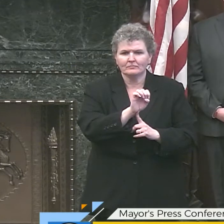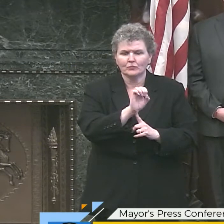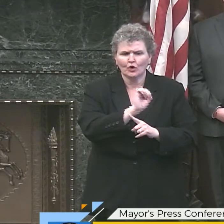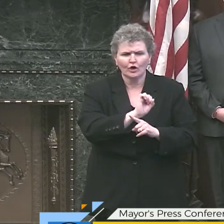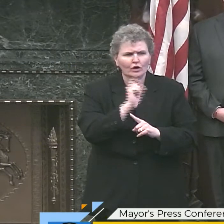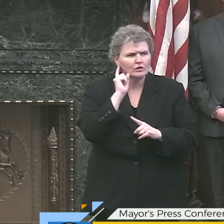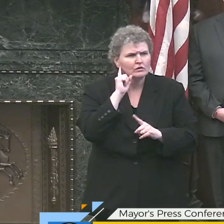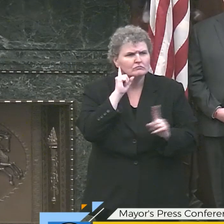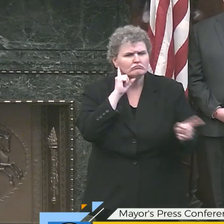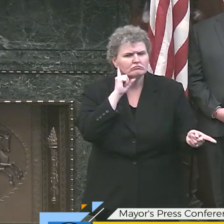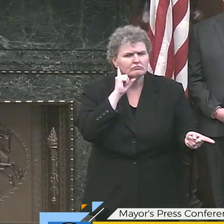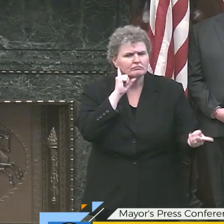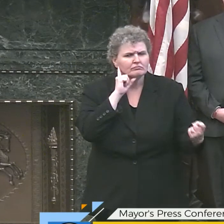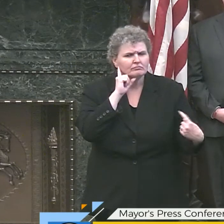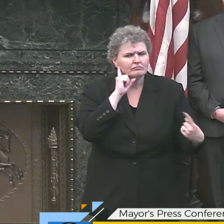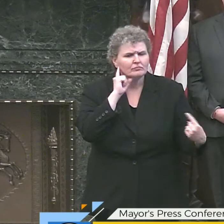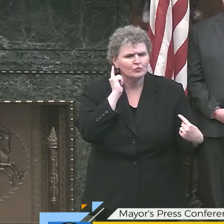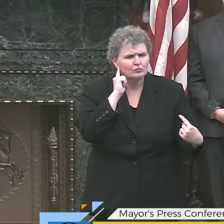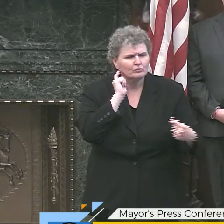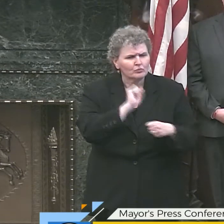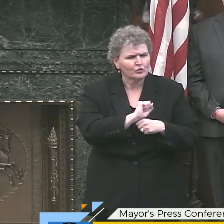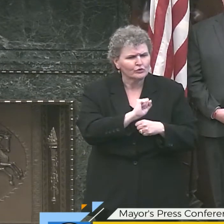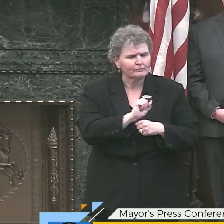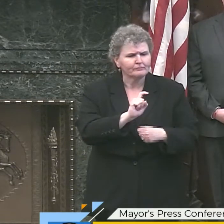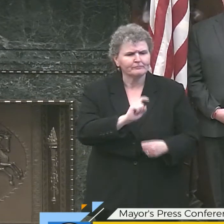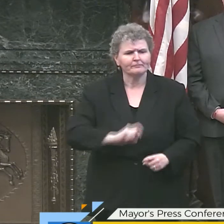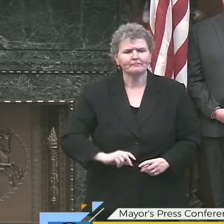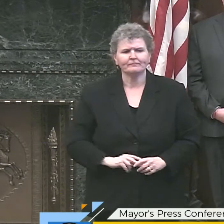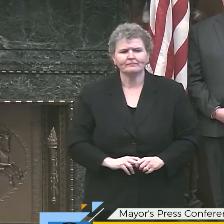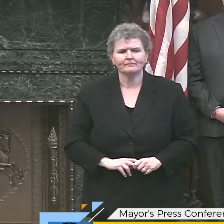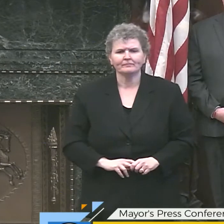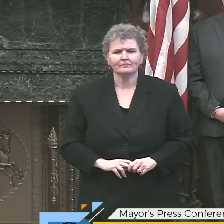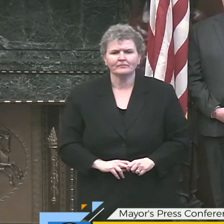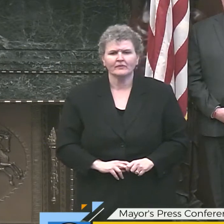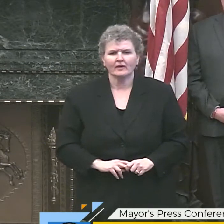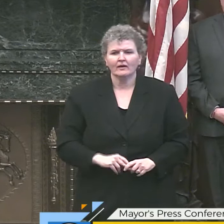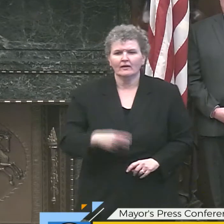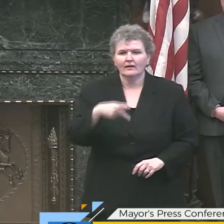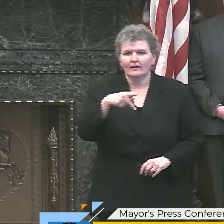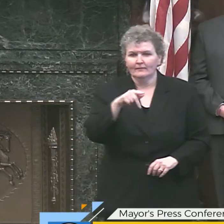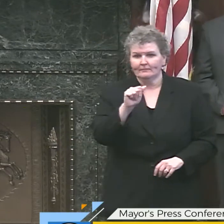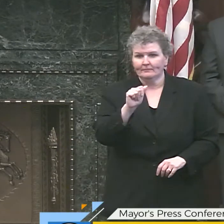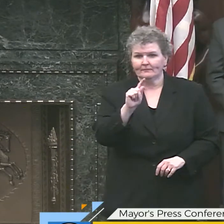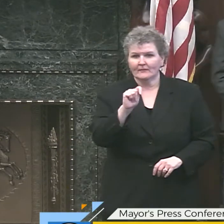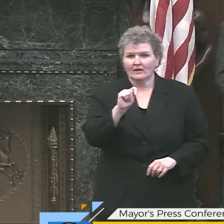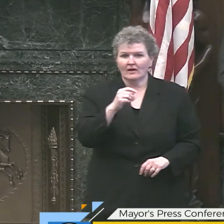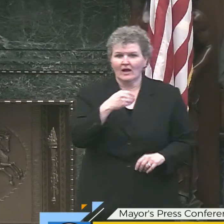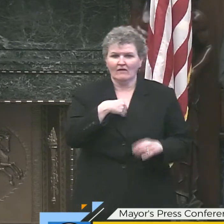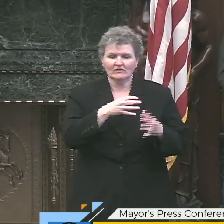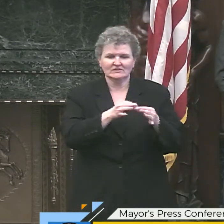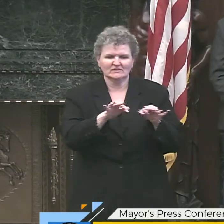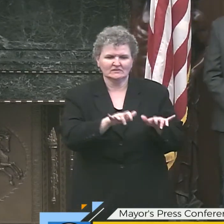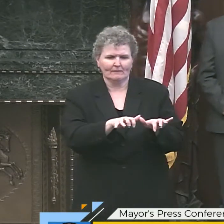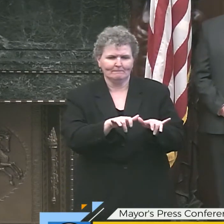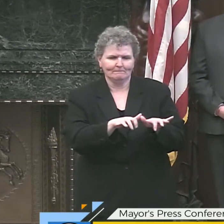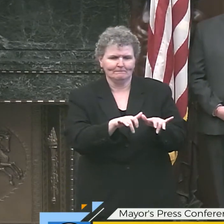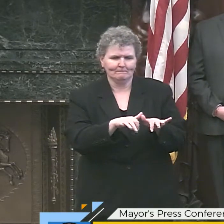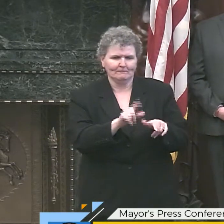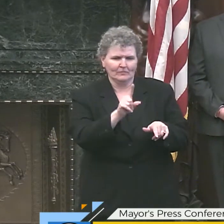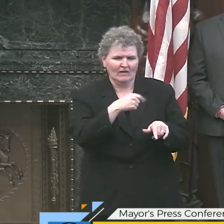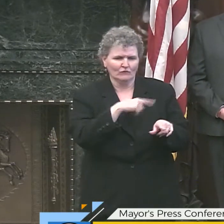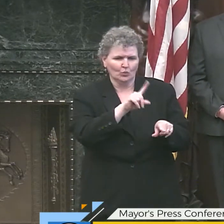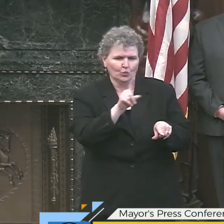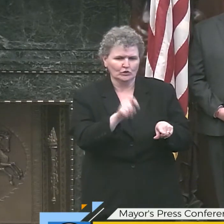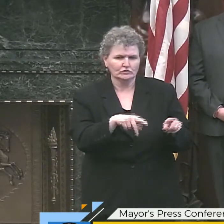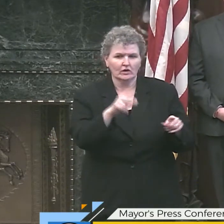You can go ahead. I do have Pat's question here, so I'll go ahead and read it. Her question is, it's 3